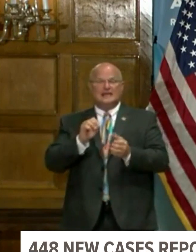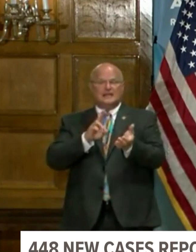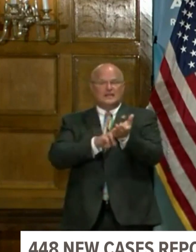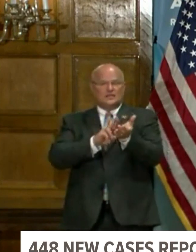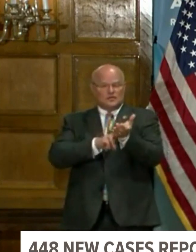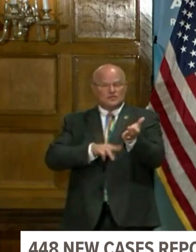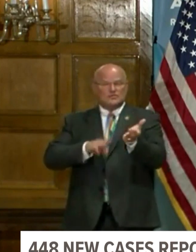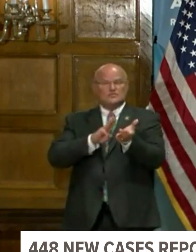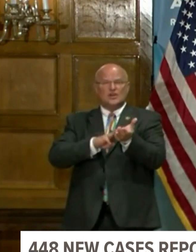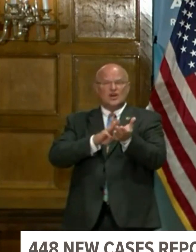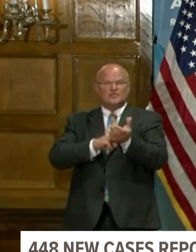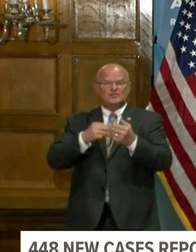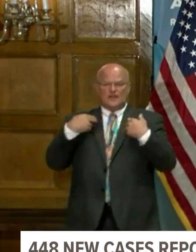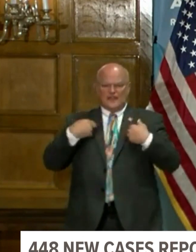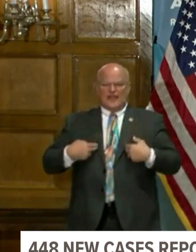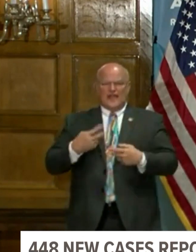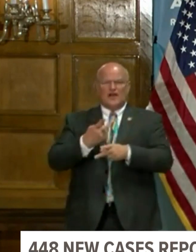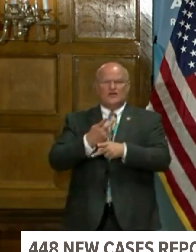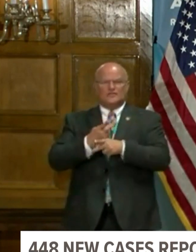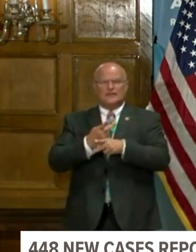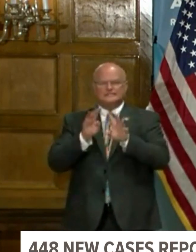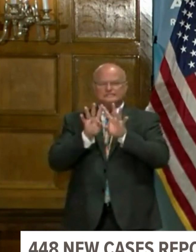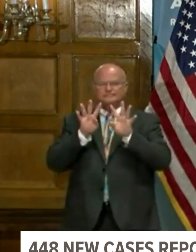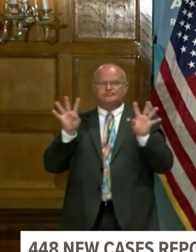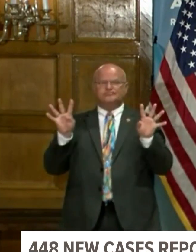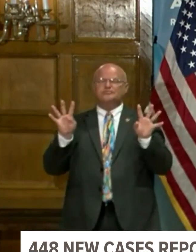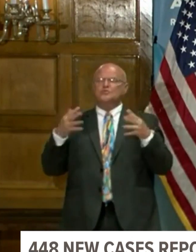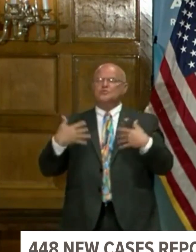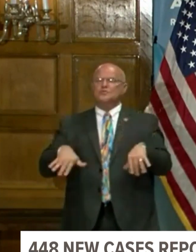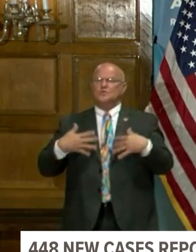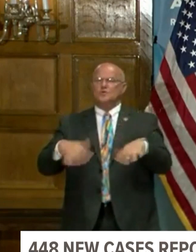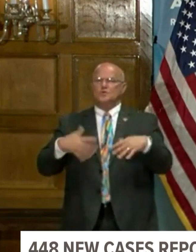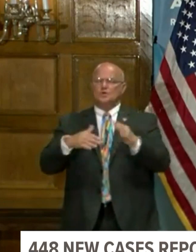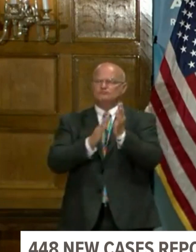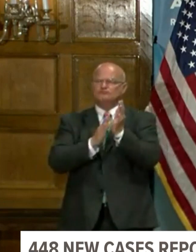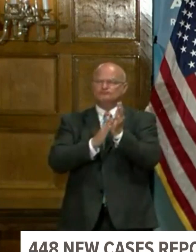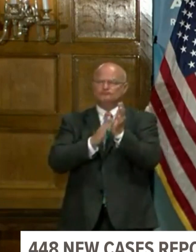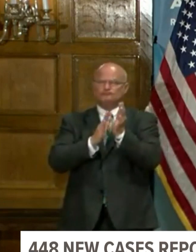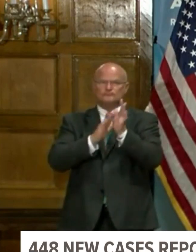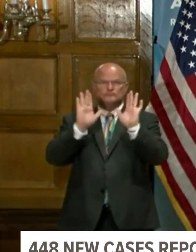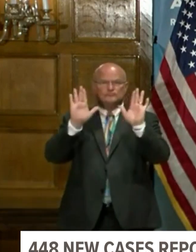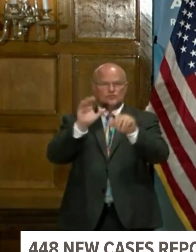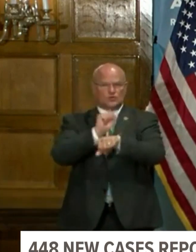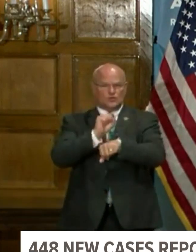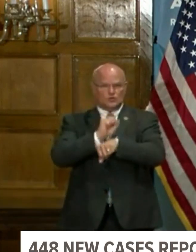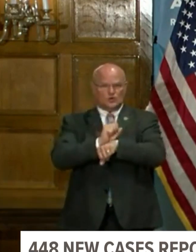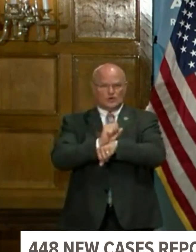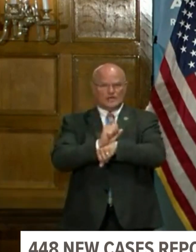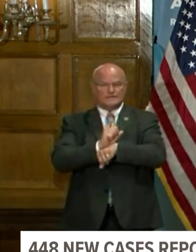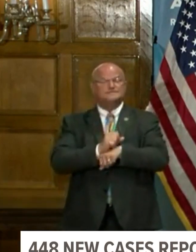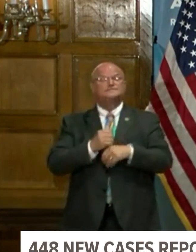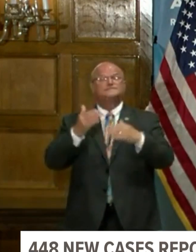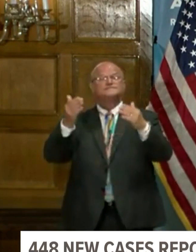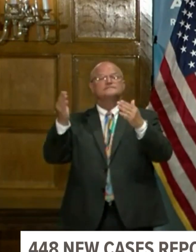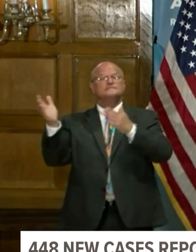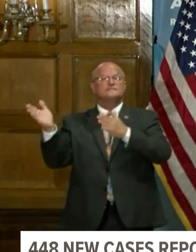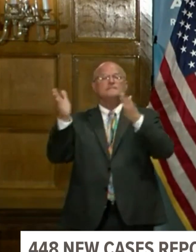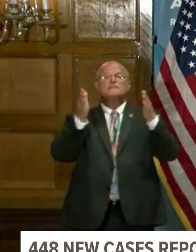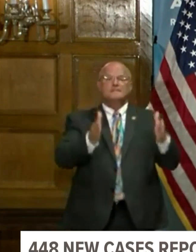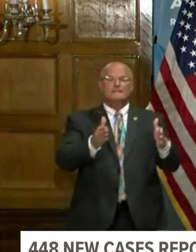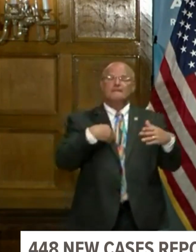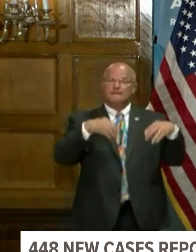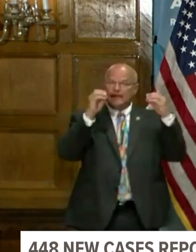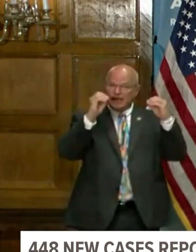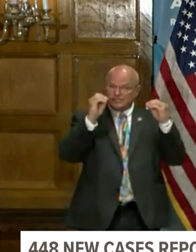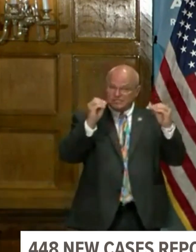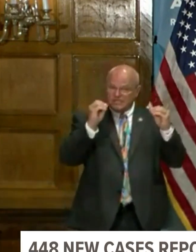that are on the front lines. They are doing extraordinary work. When it comes to education, as I've